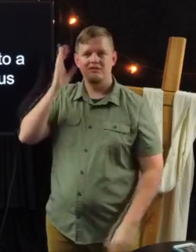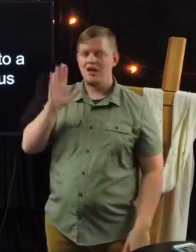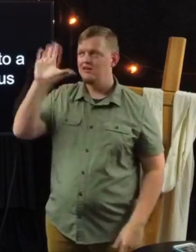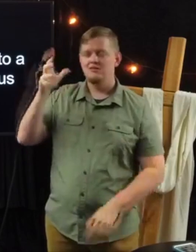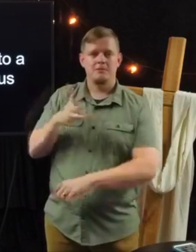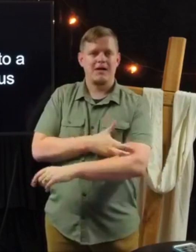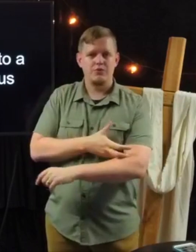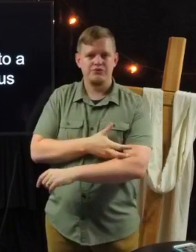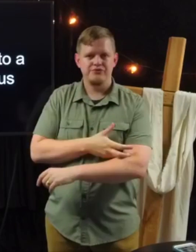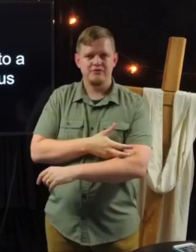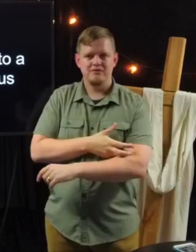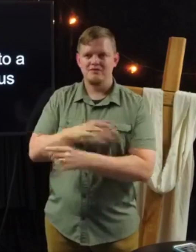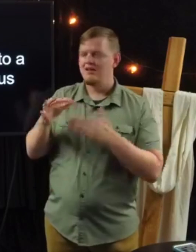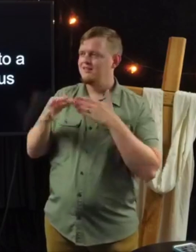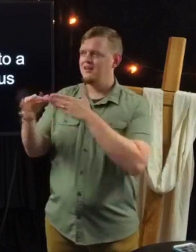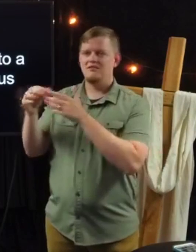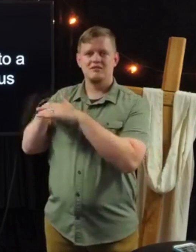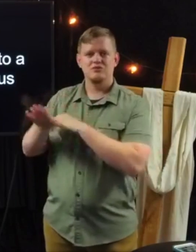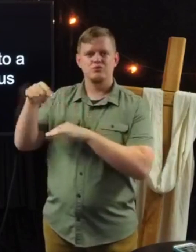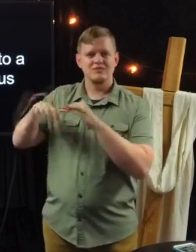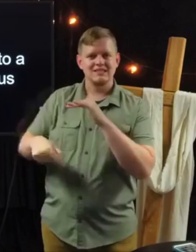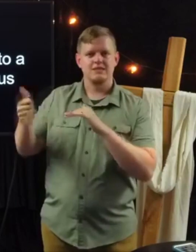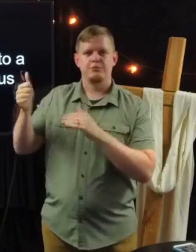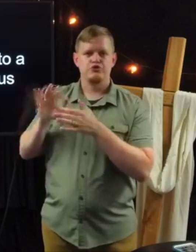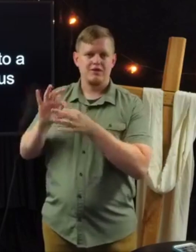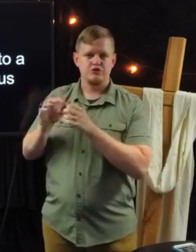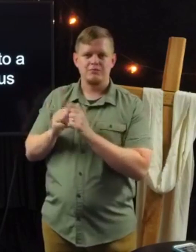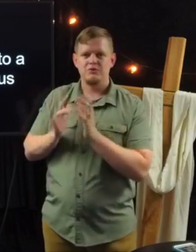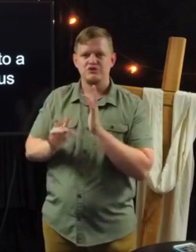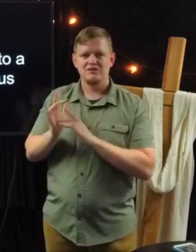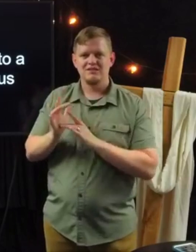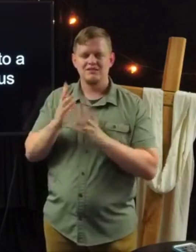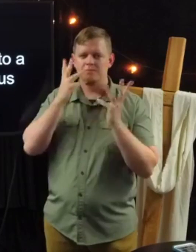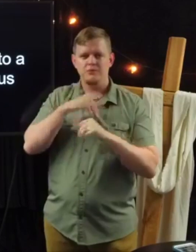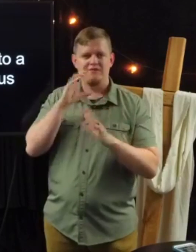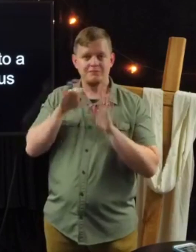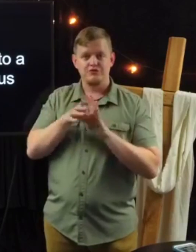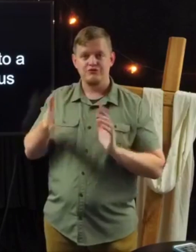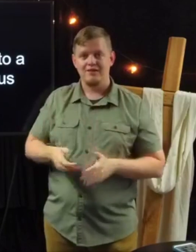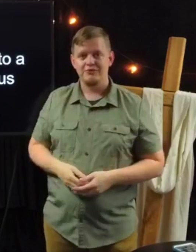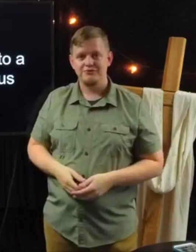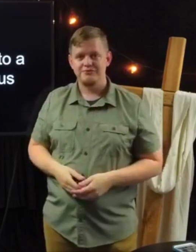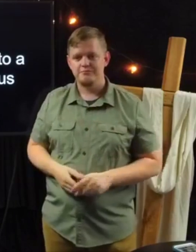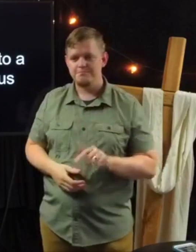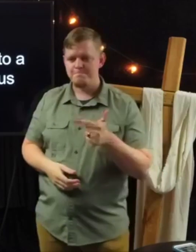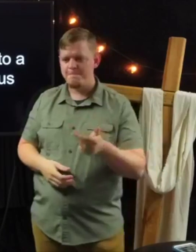respect. Respect of his power and how that can lead us then into a deeper relationship with Jesus. And that's a